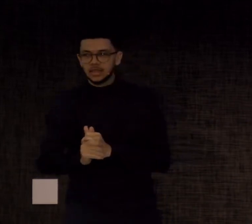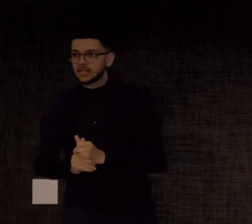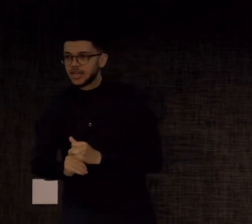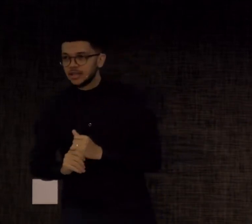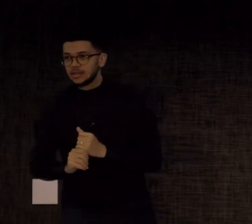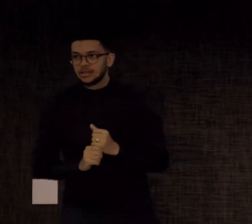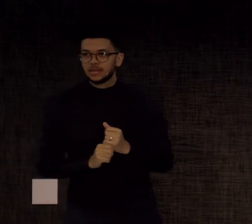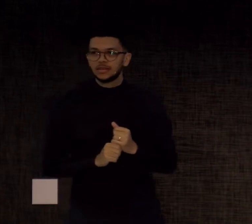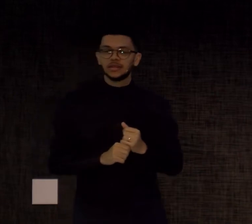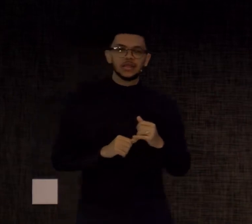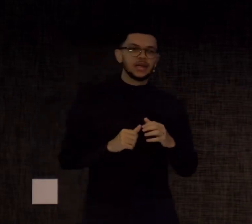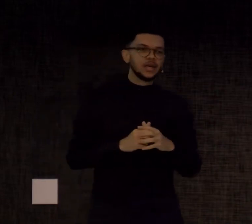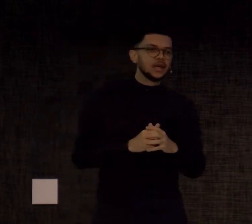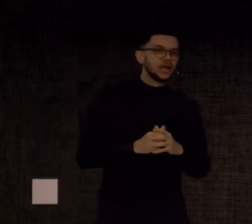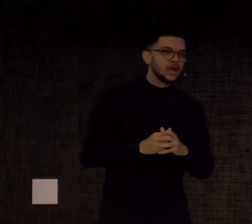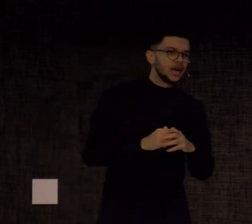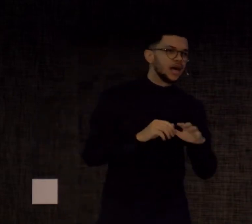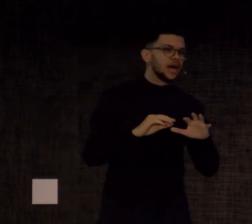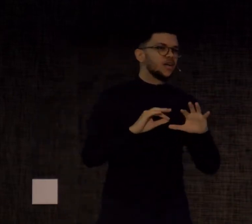I disagree.